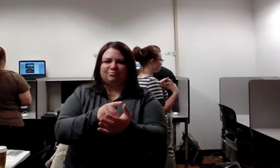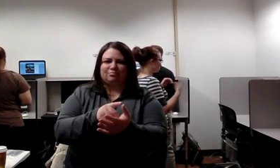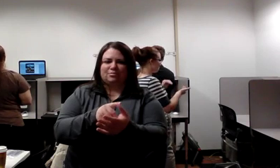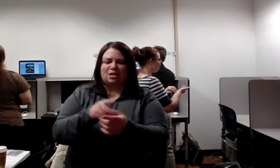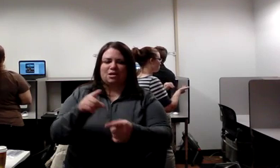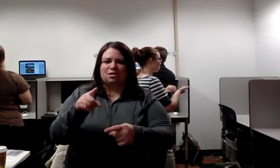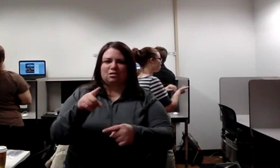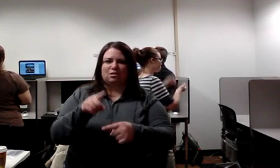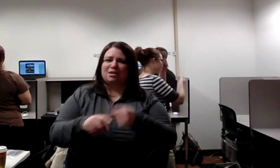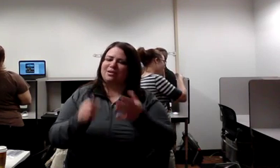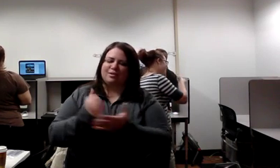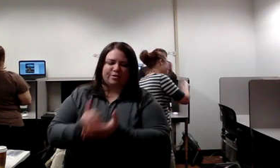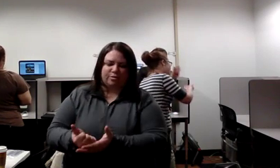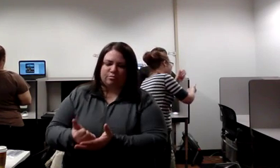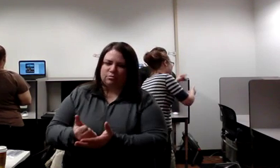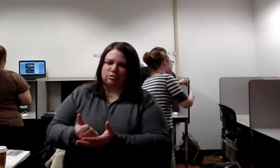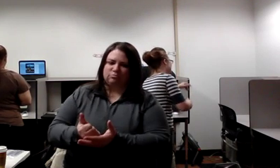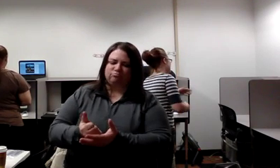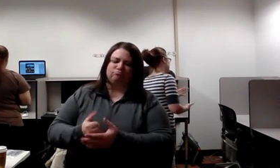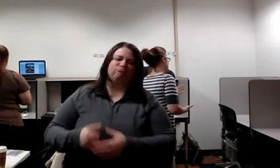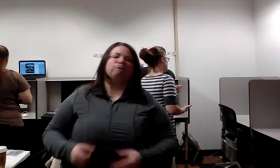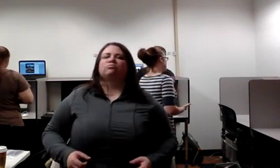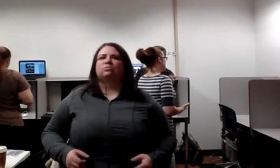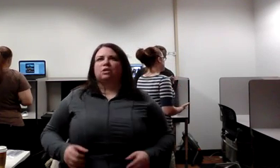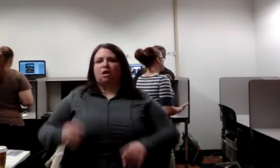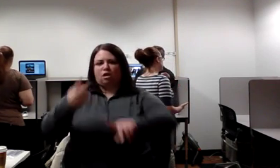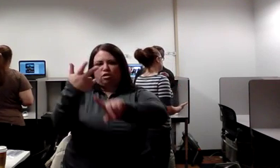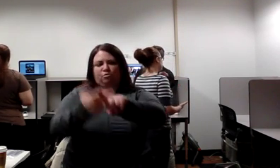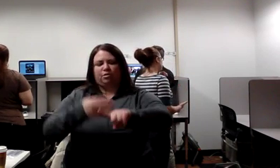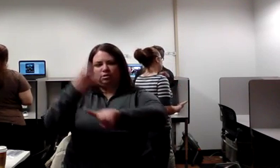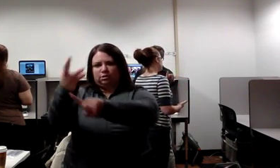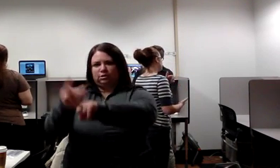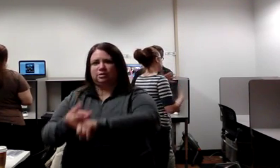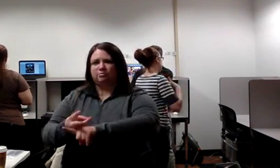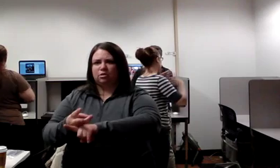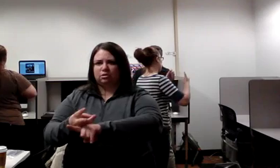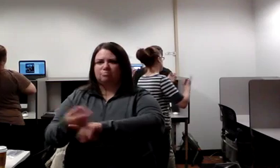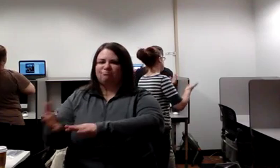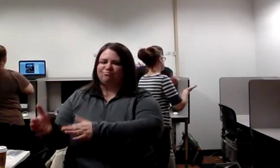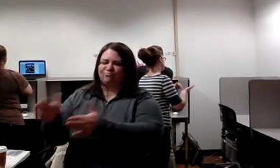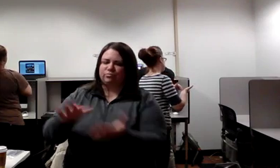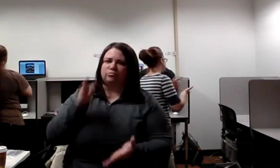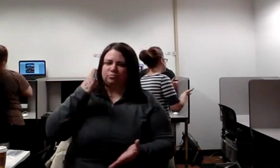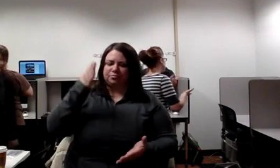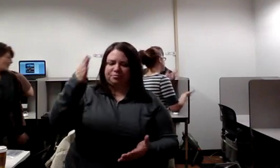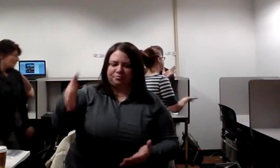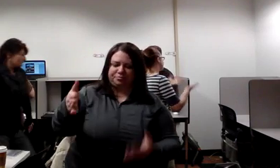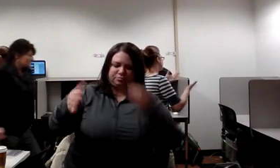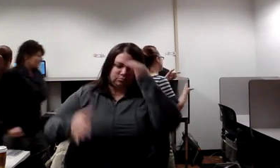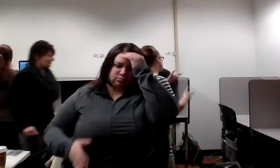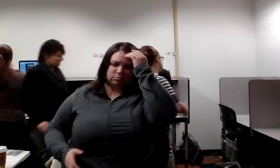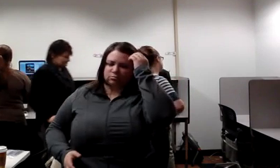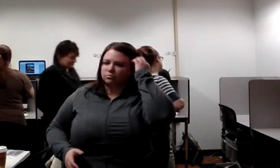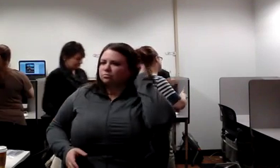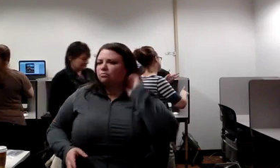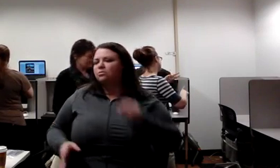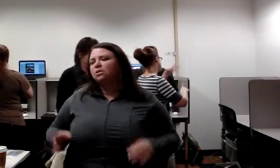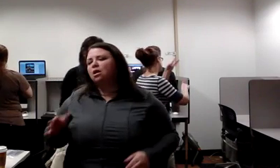incurable, and that I should expect to live no longer than 3 to 6 months. My doctor advised me to go home and get